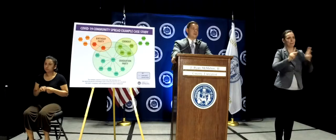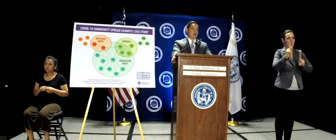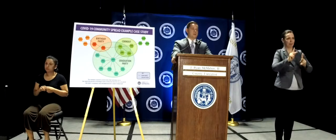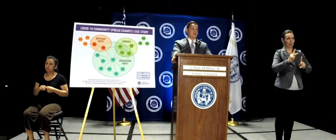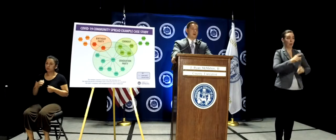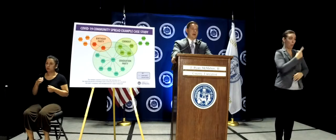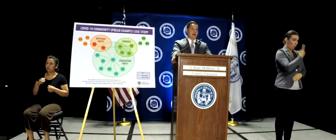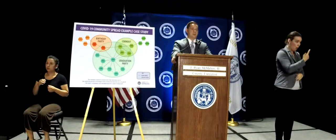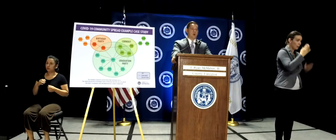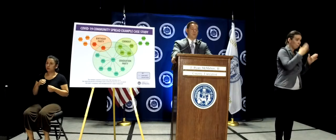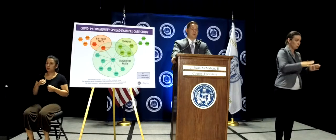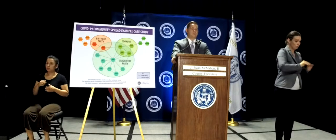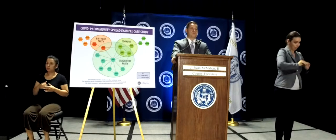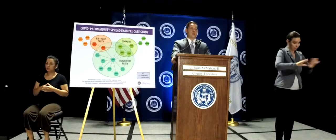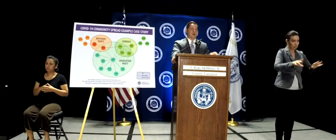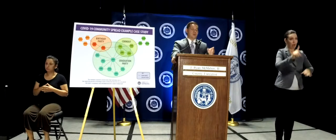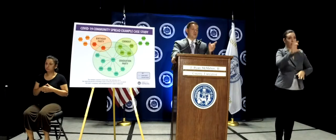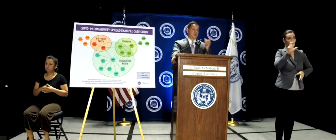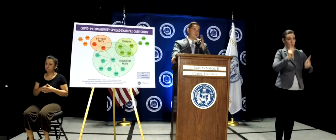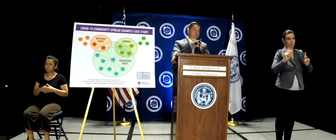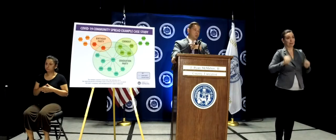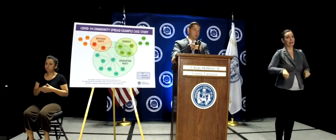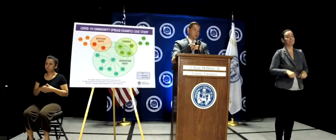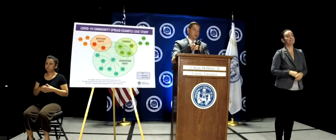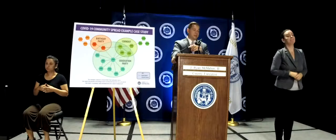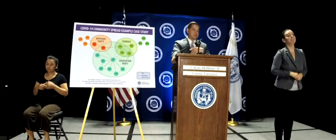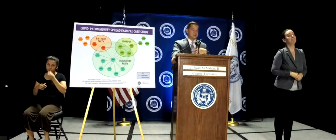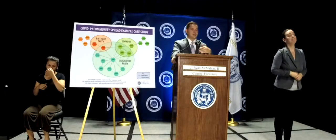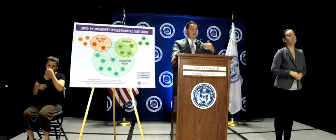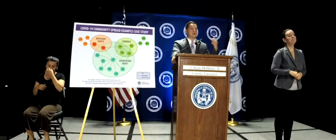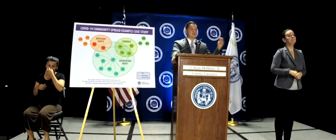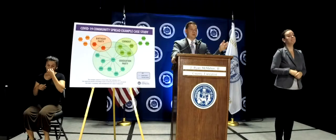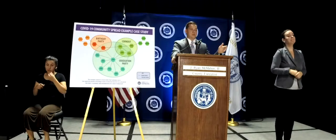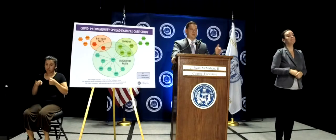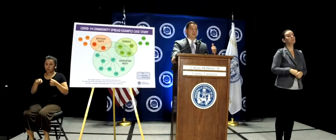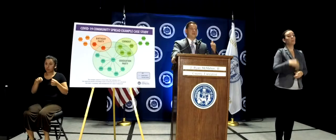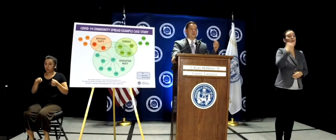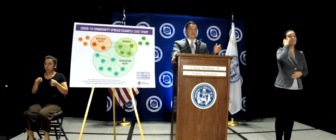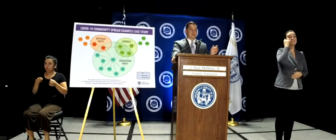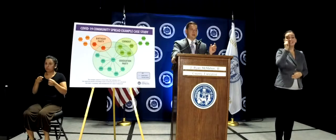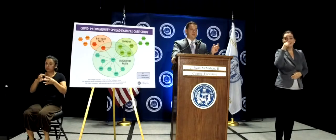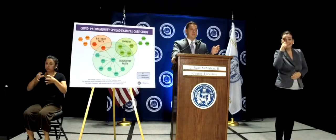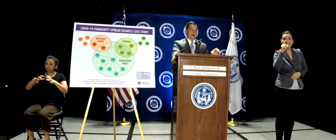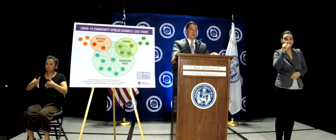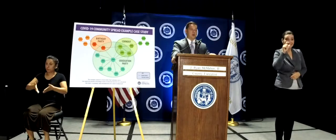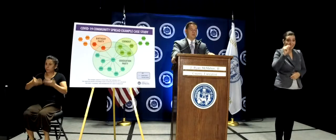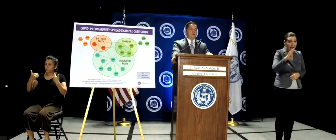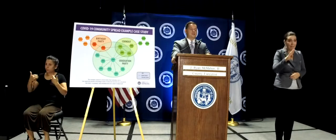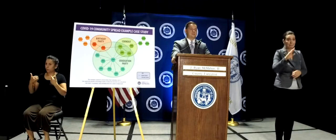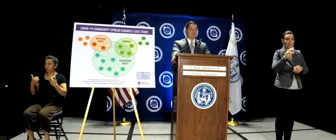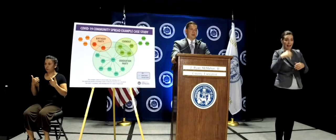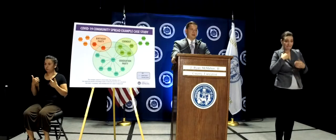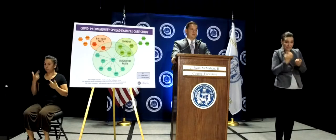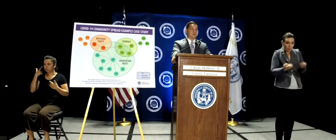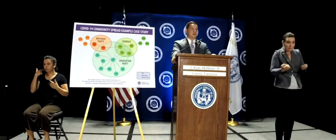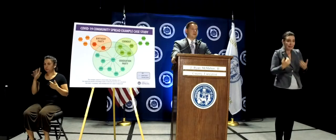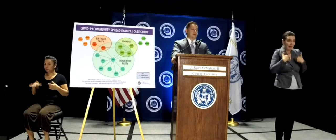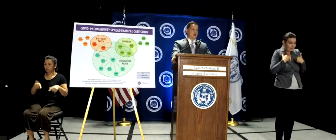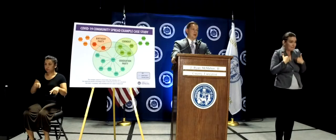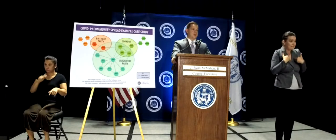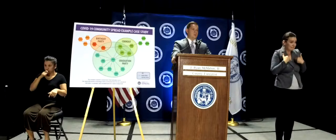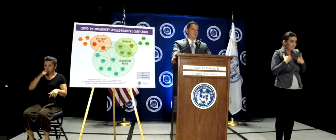these segments of our economy open, and also in a situation like this to maybe alleviate some of the backlog. Symptomatic